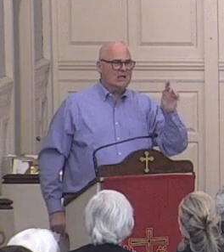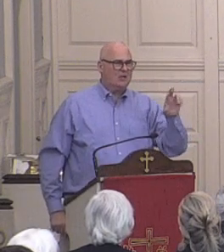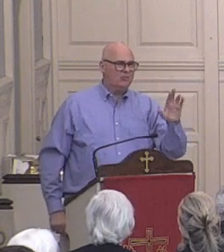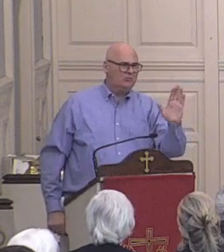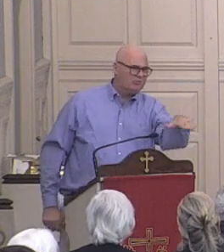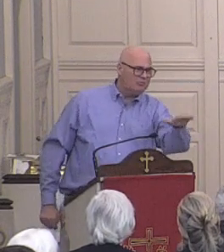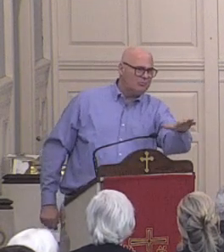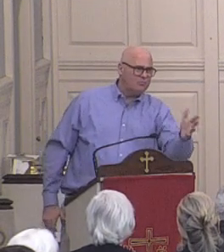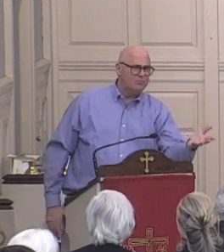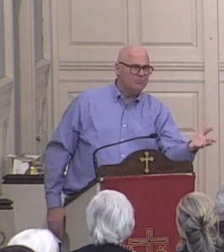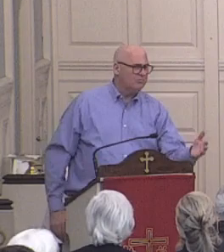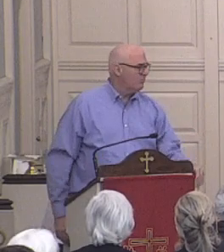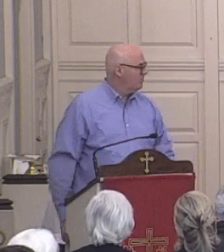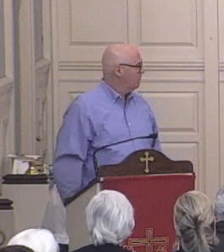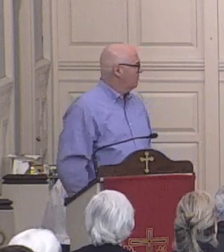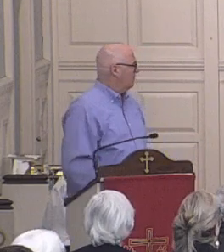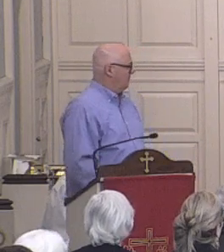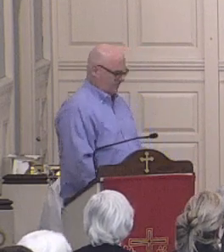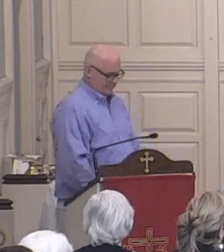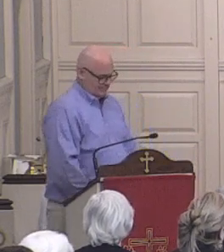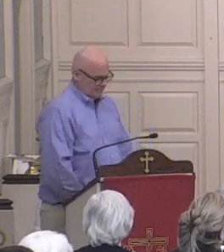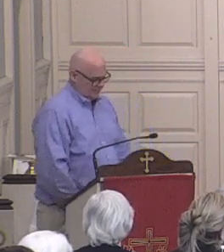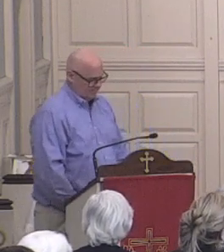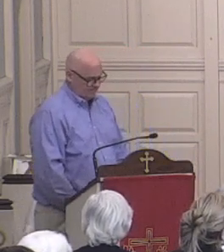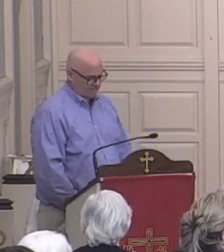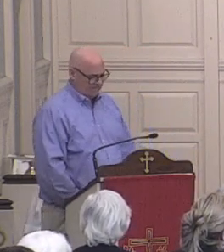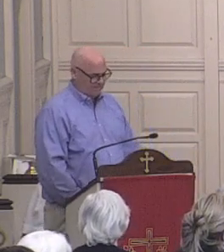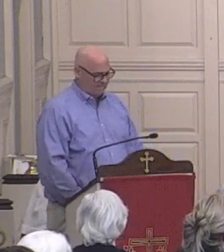He said to Peter,